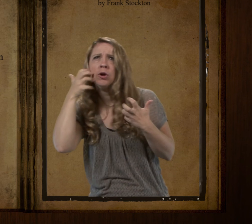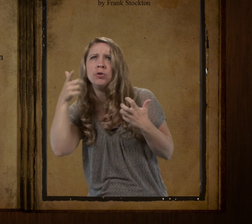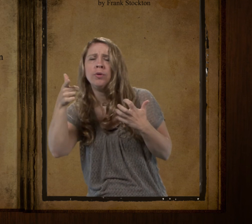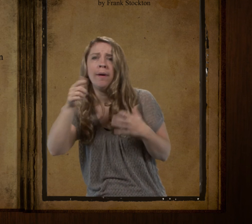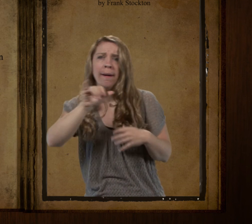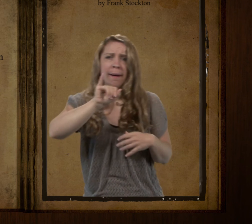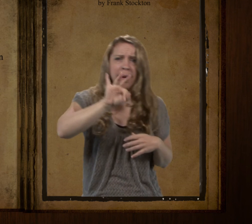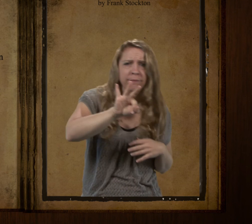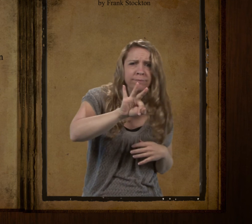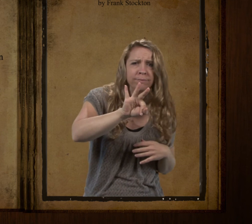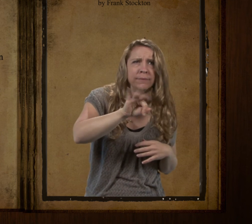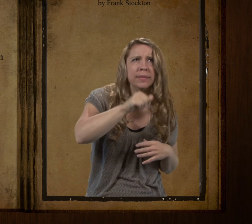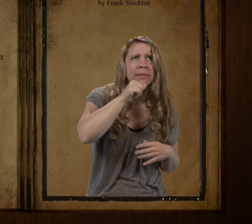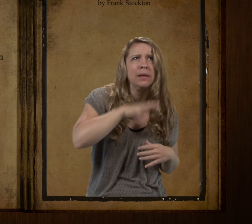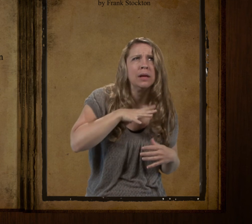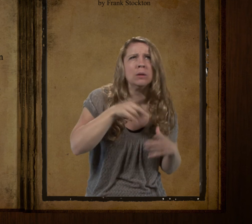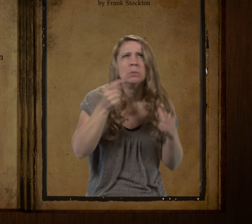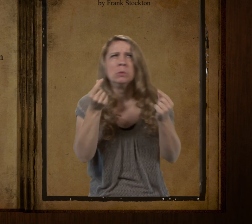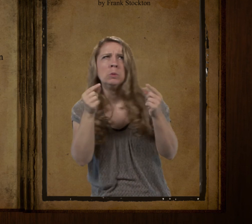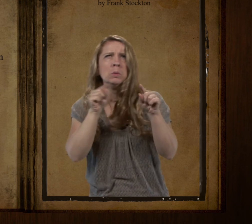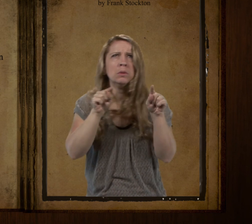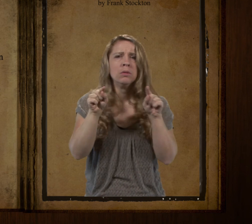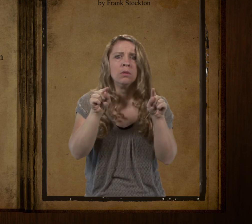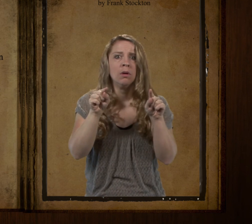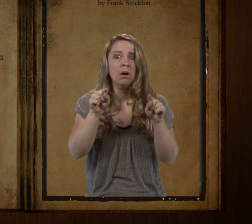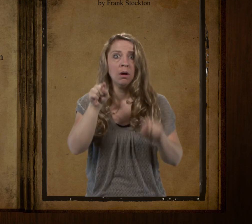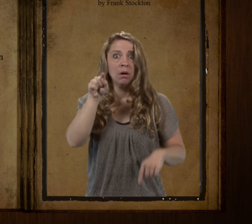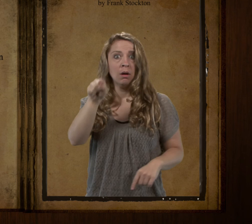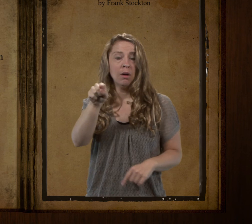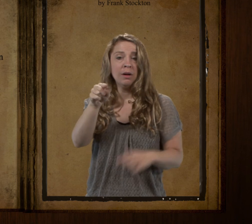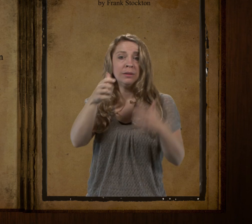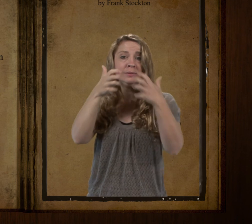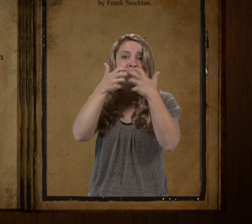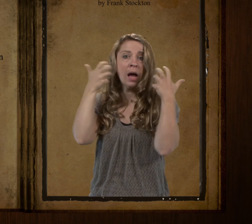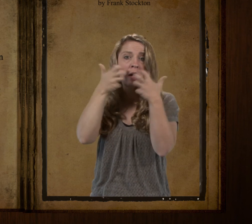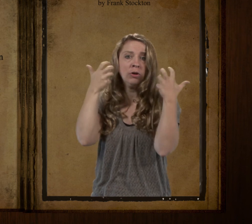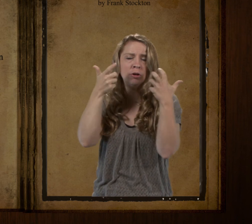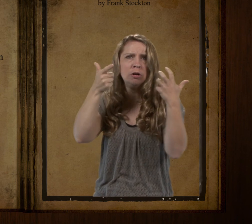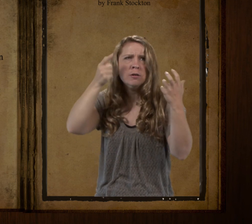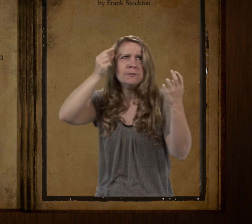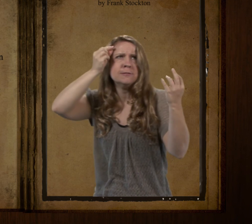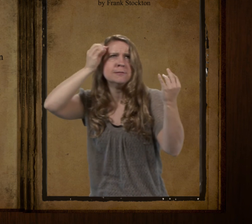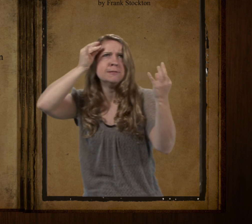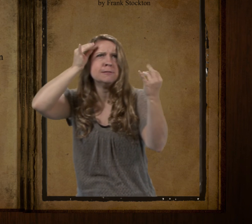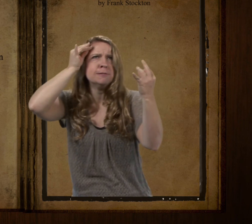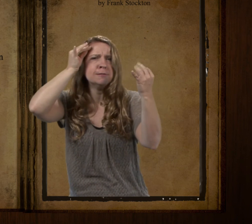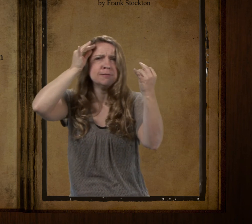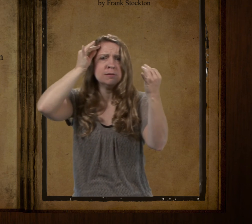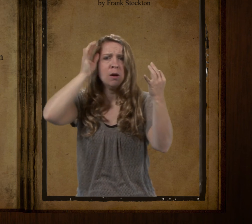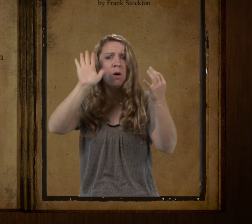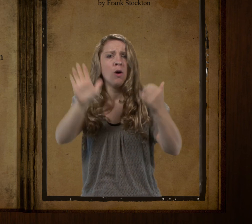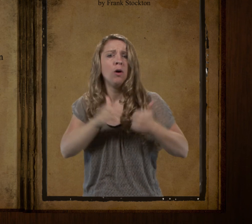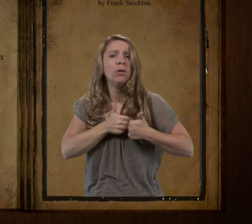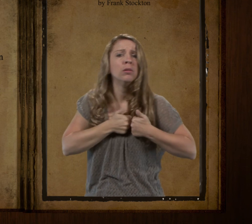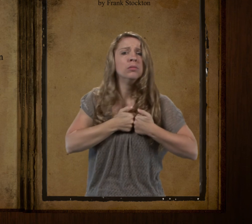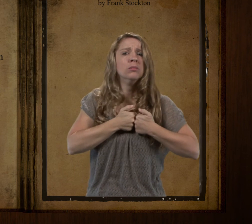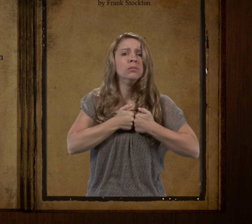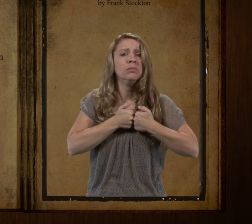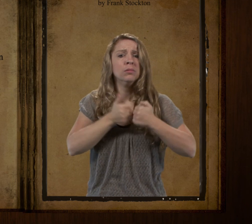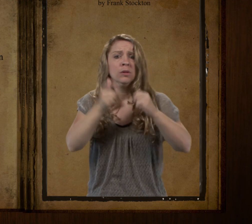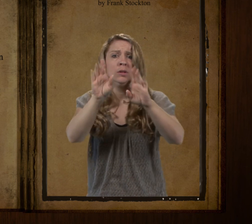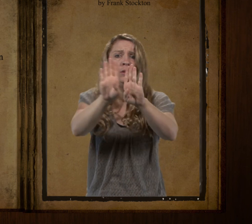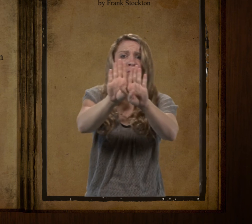her hands as she thought of her lover opening the door on the other side, of which waited the cruel fangs of the